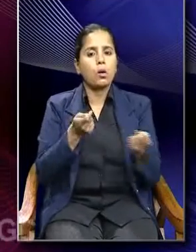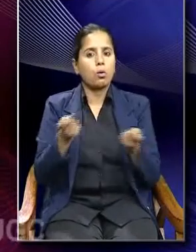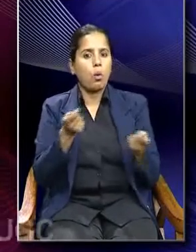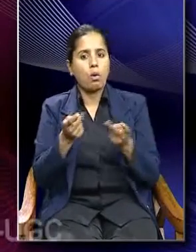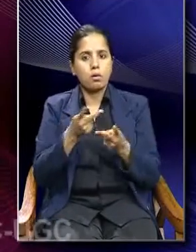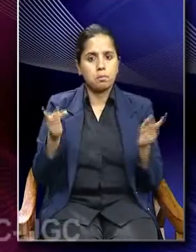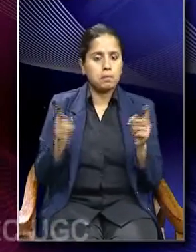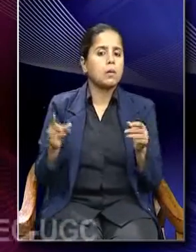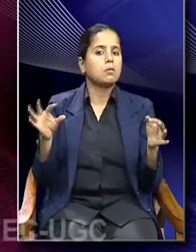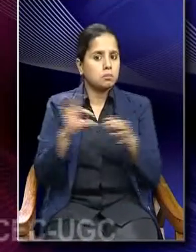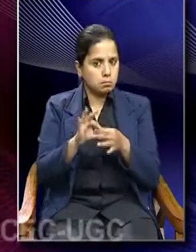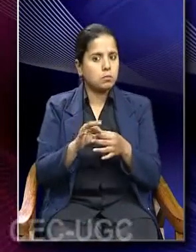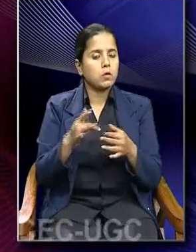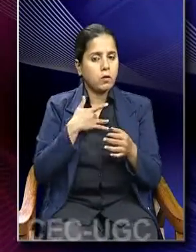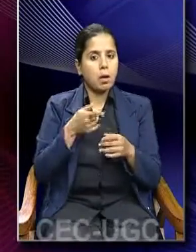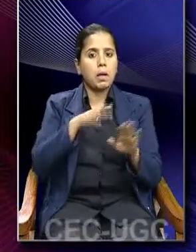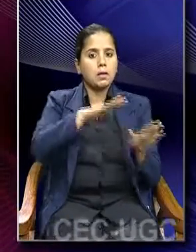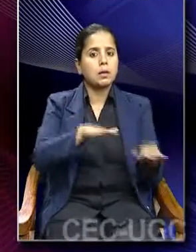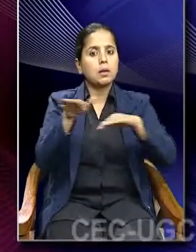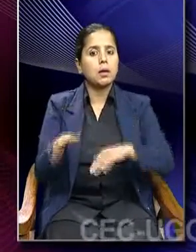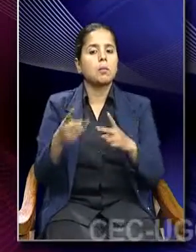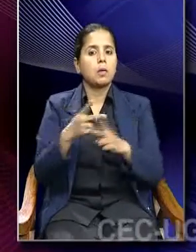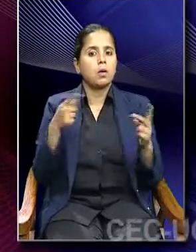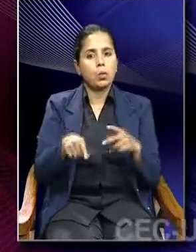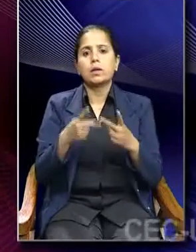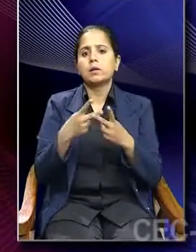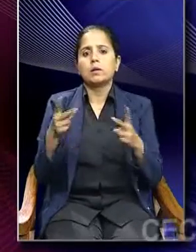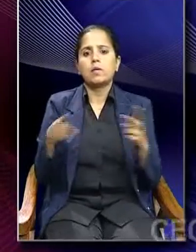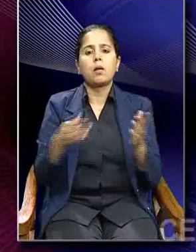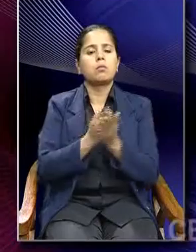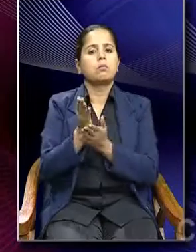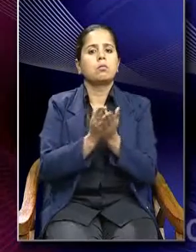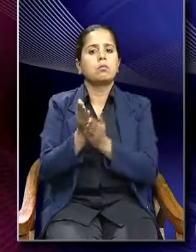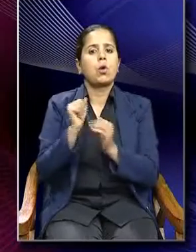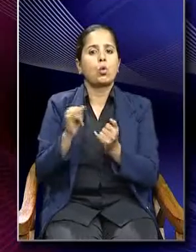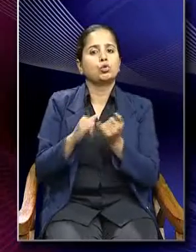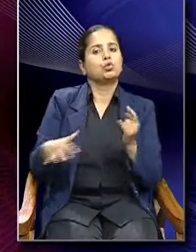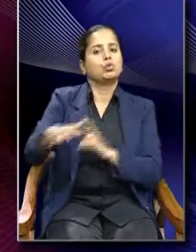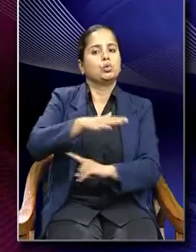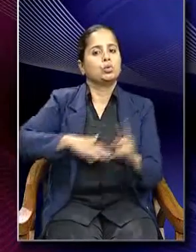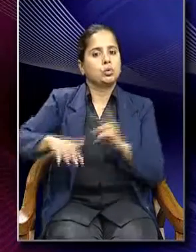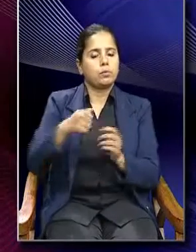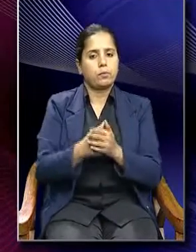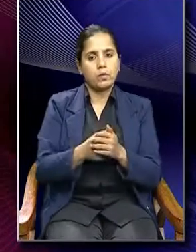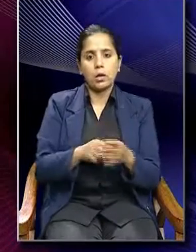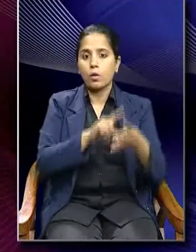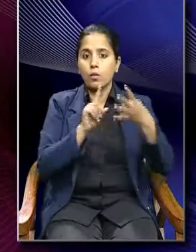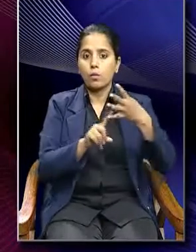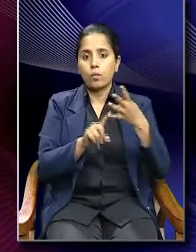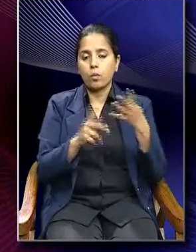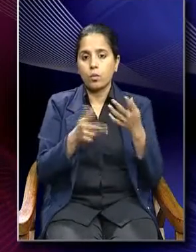coordination and interdependence between different parts of the society. The fourth